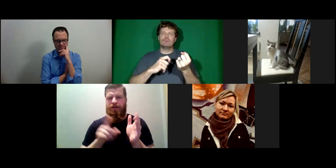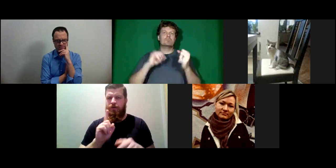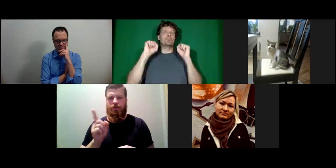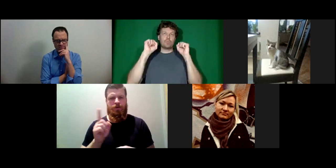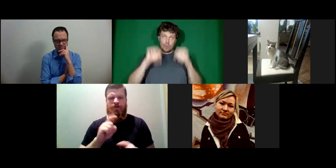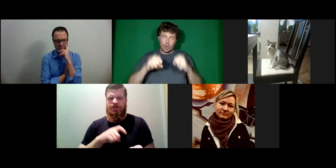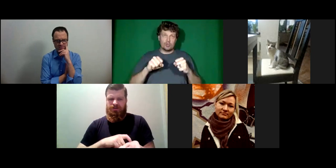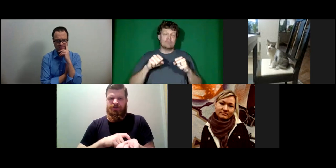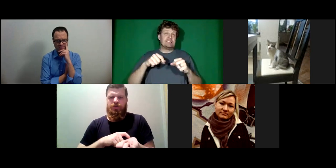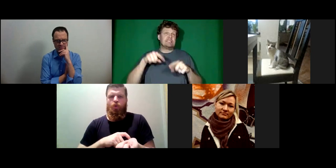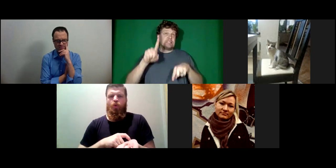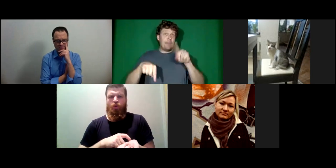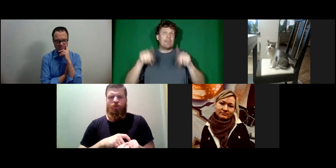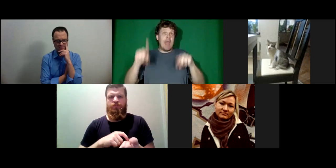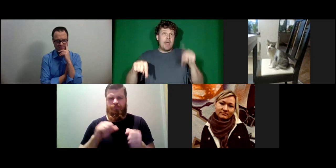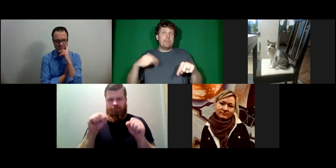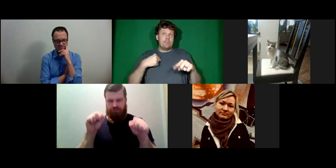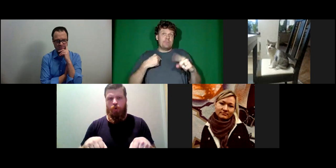They're not really easy to work with.